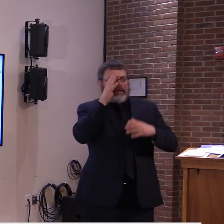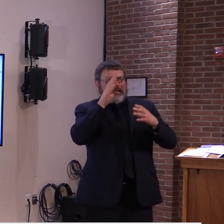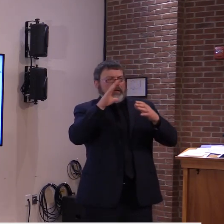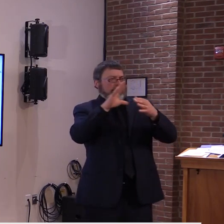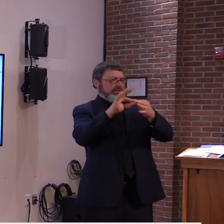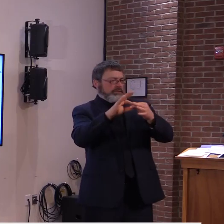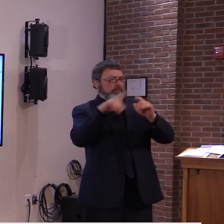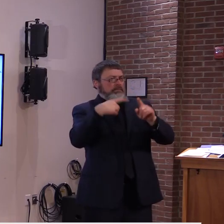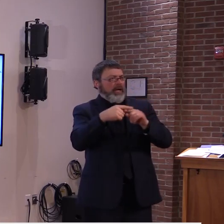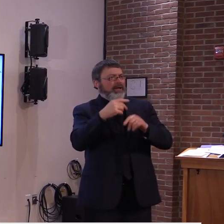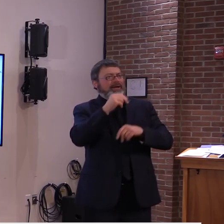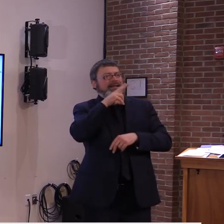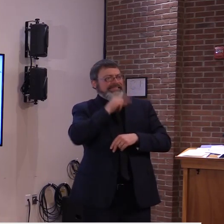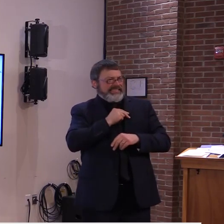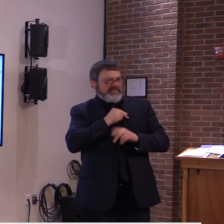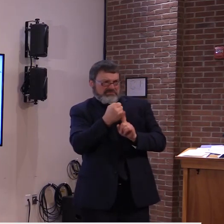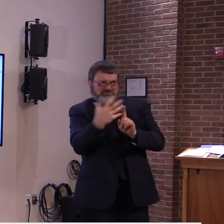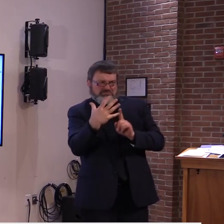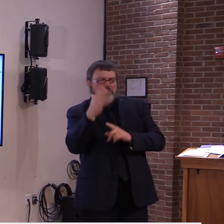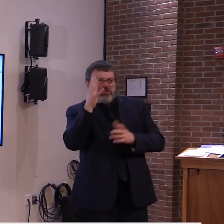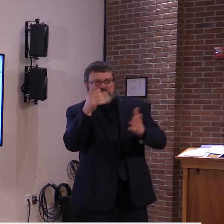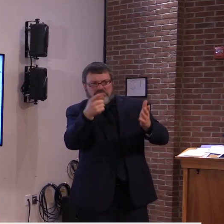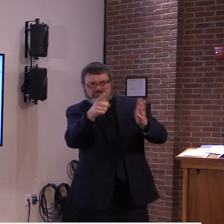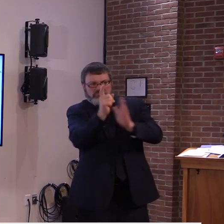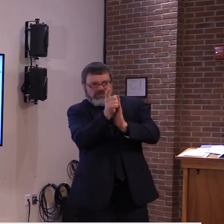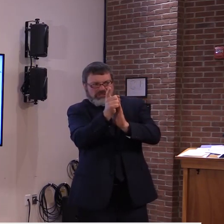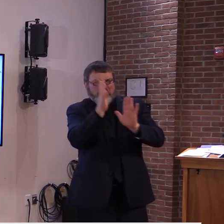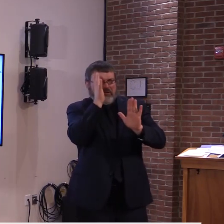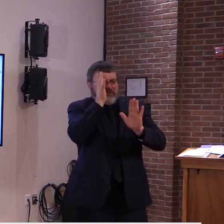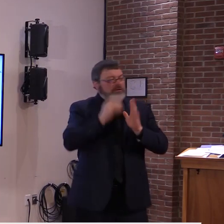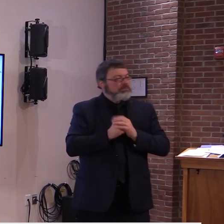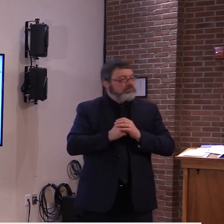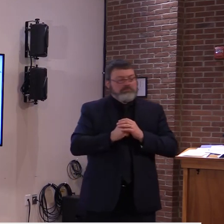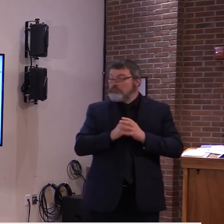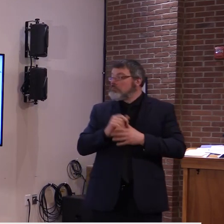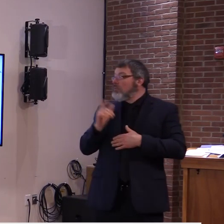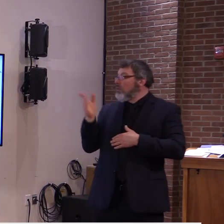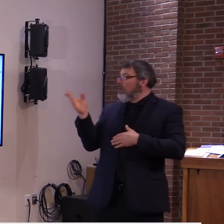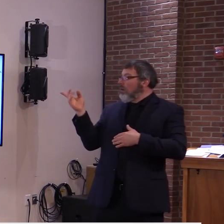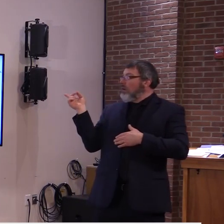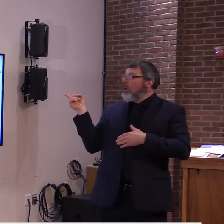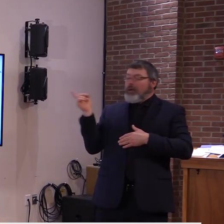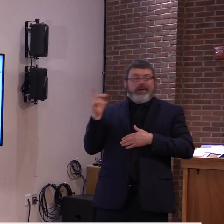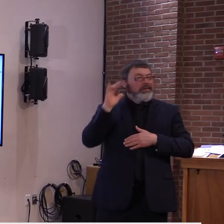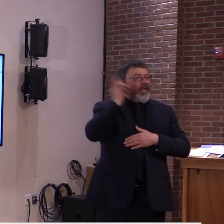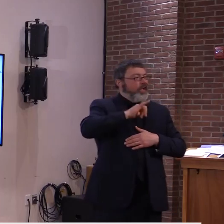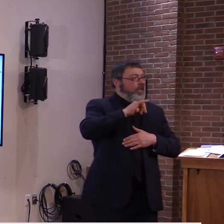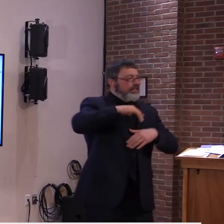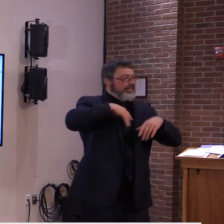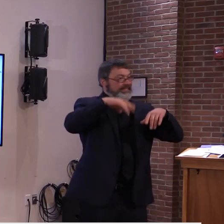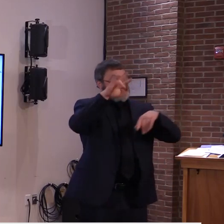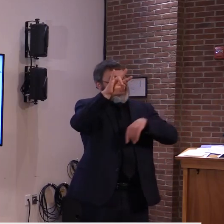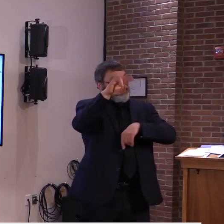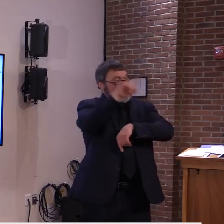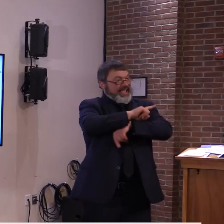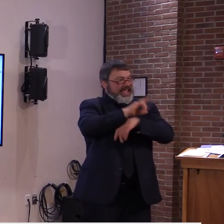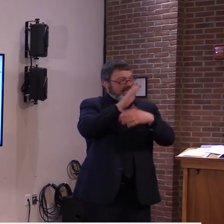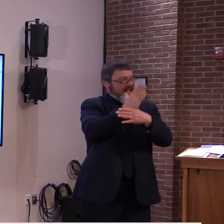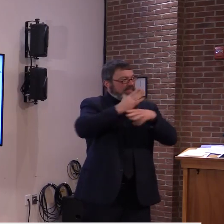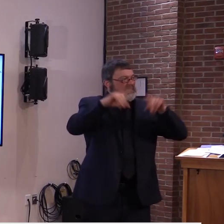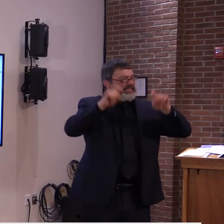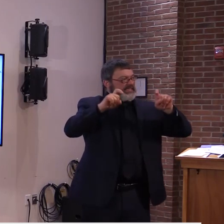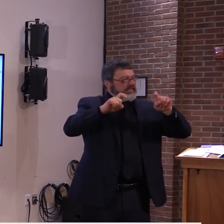You'll notice that our 7-day average percent positivity rate has crept up in the twos now. It